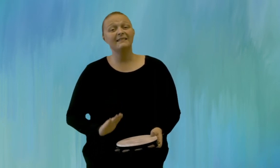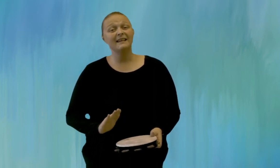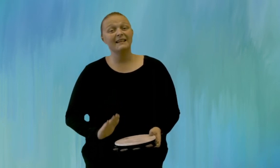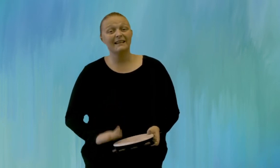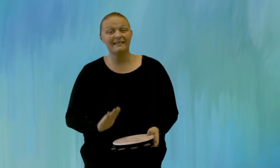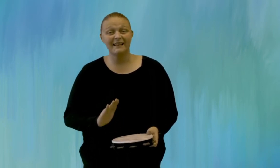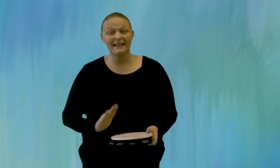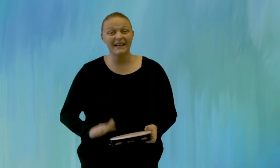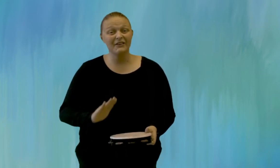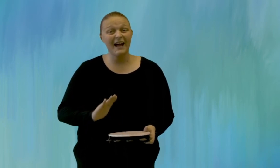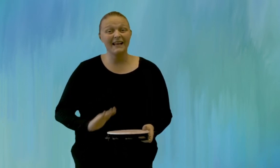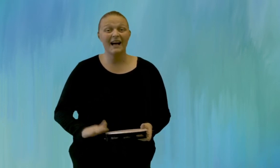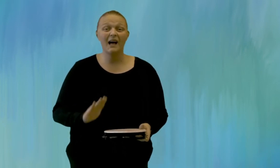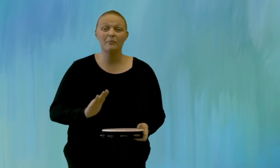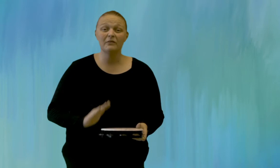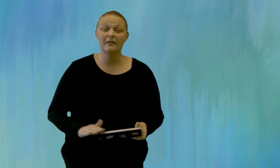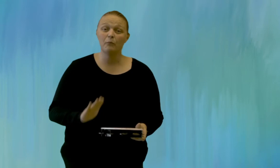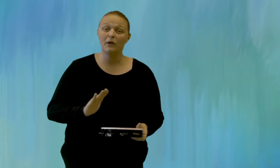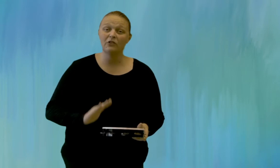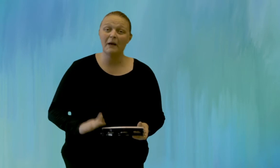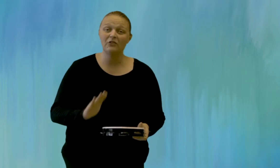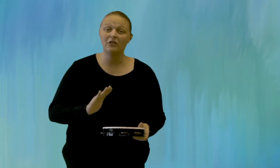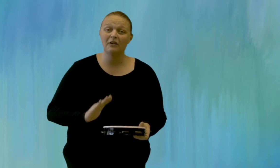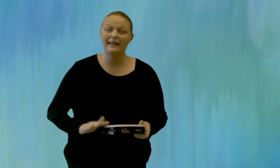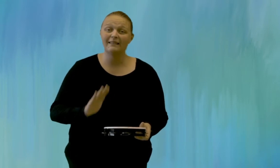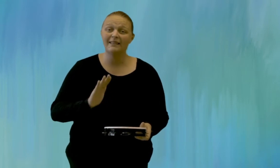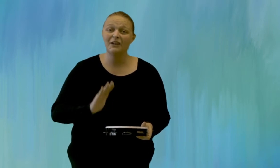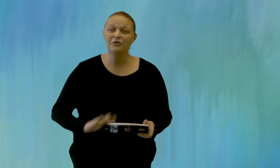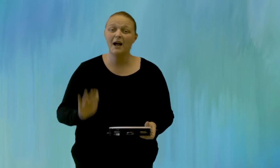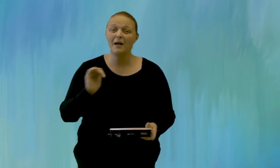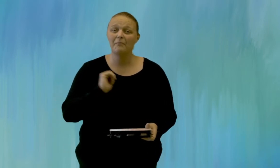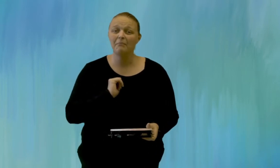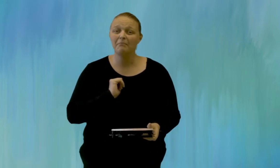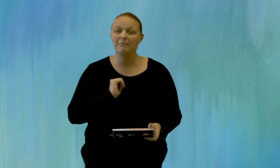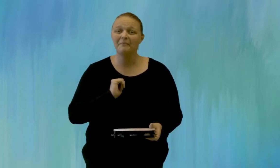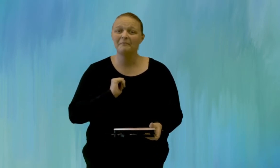Listen, listen, here I come, someone special beats the drum.